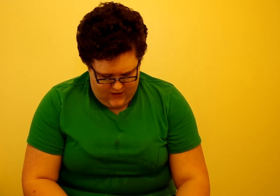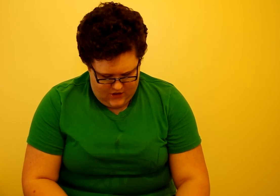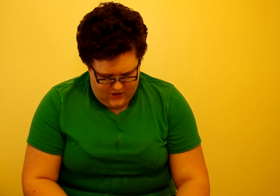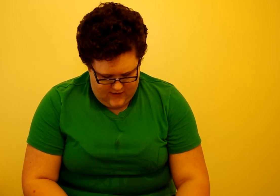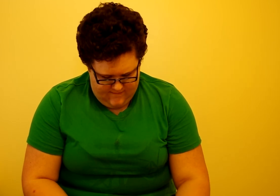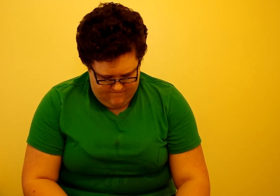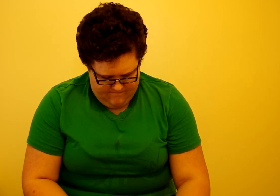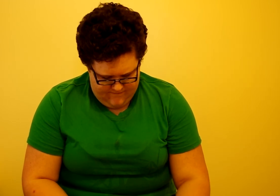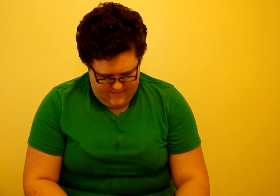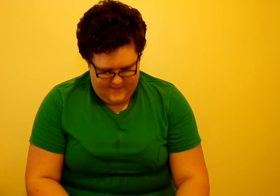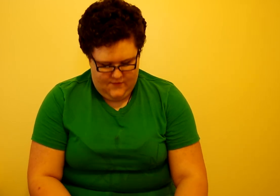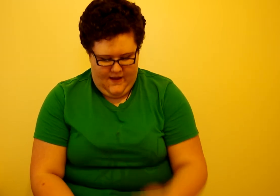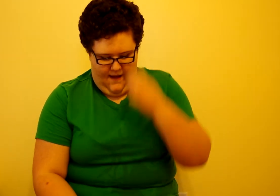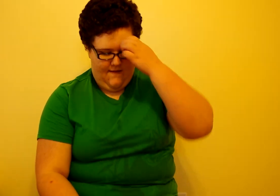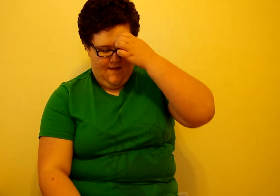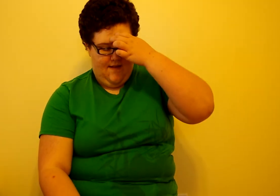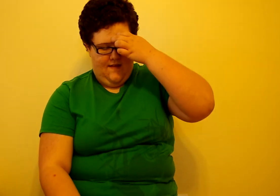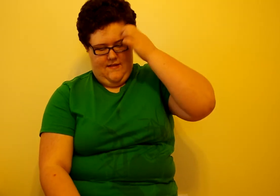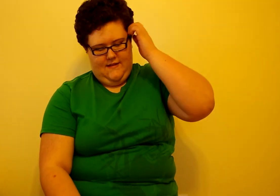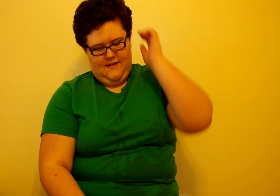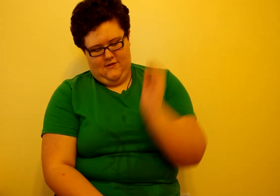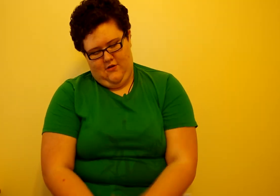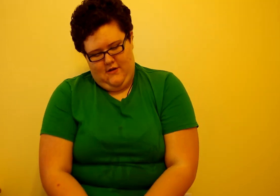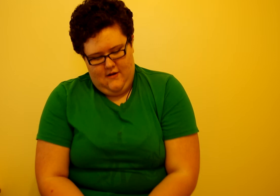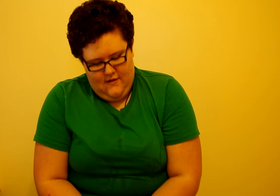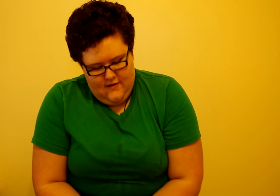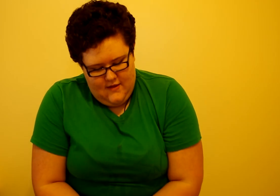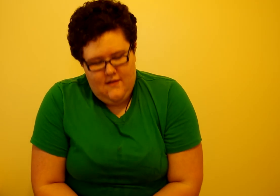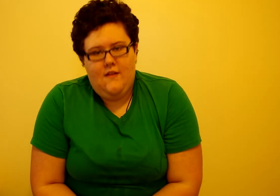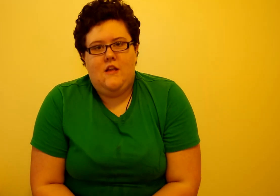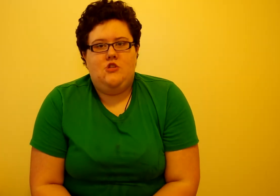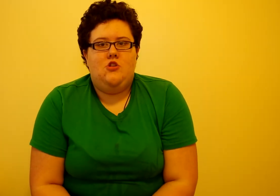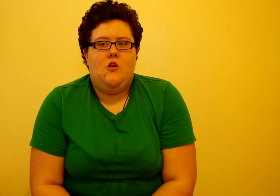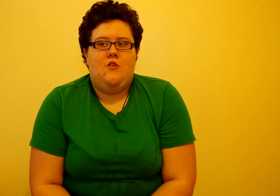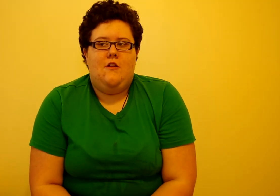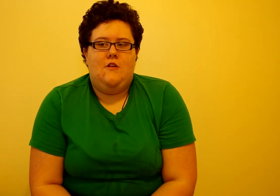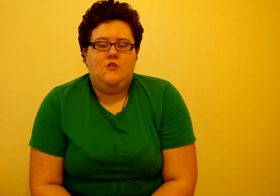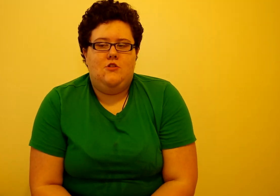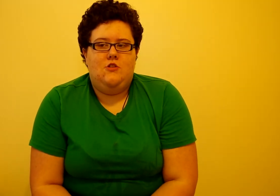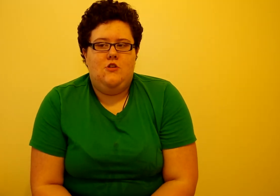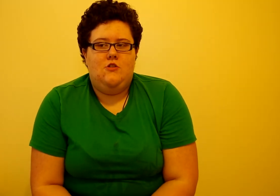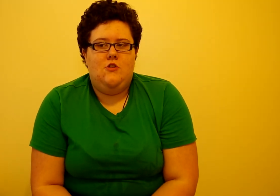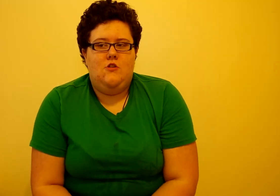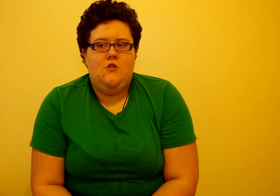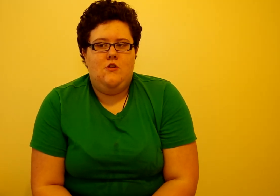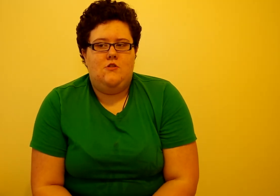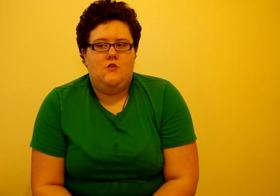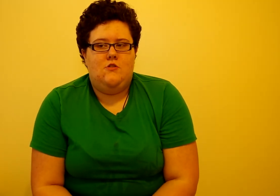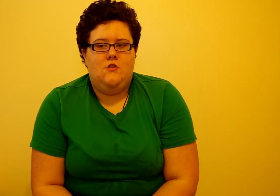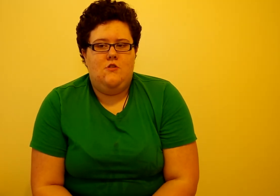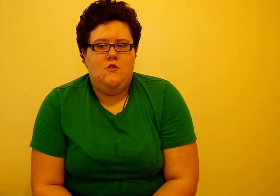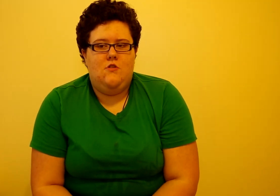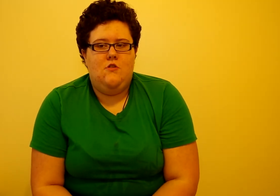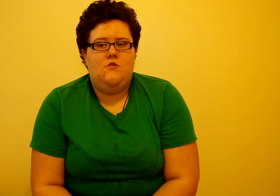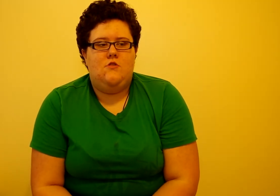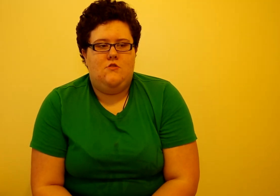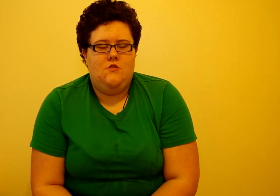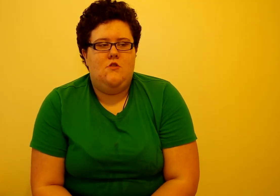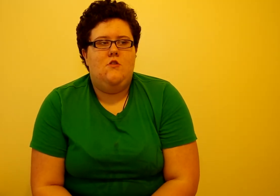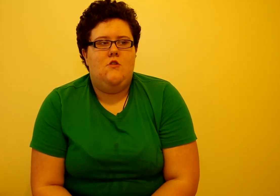bridge. So yeah, let's get started. The intro, the little do do do do do do do do do